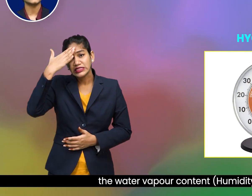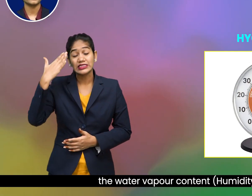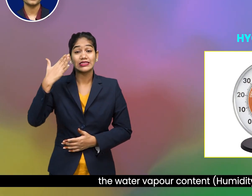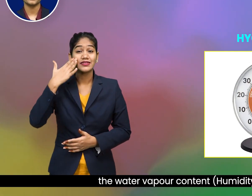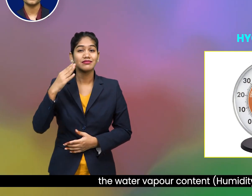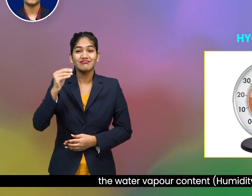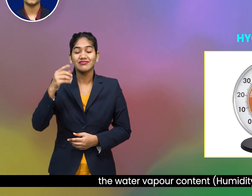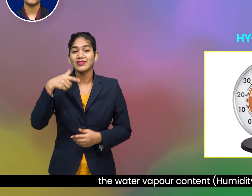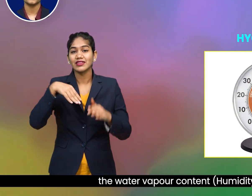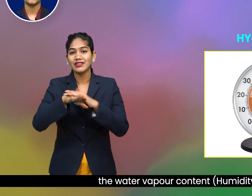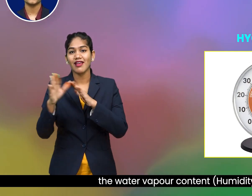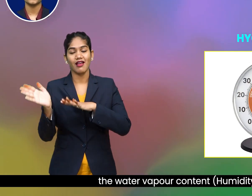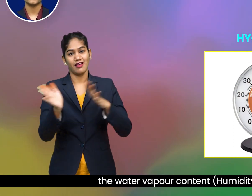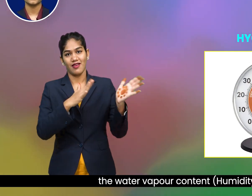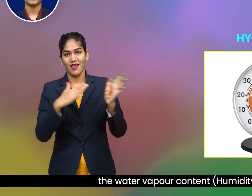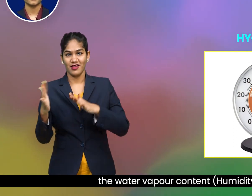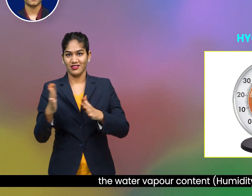air.